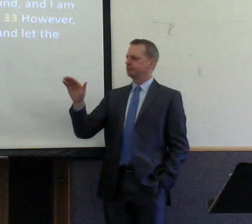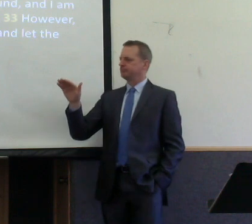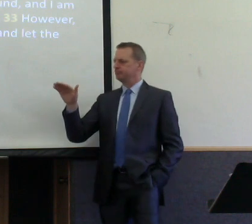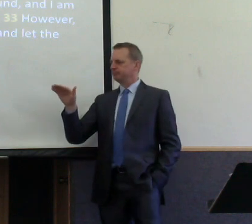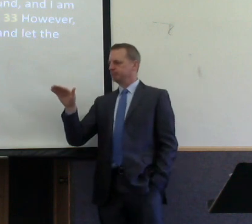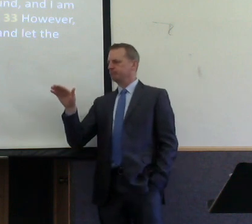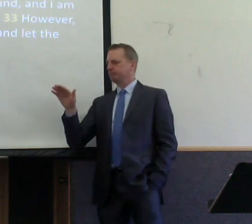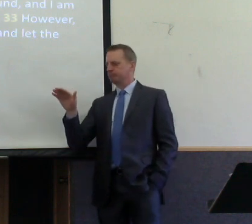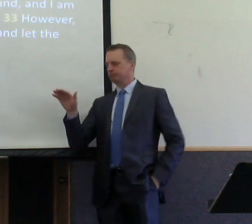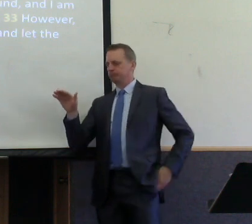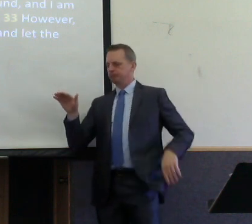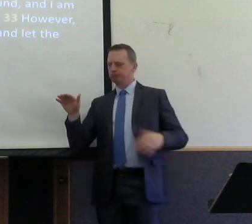And the pastor said,